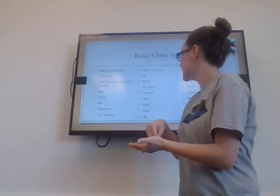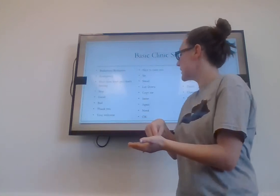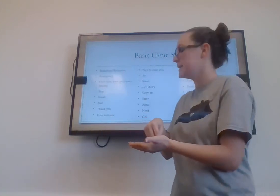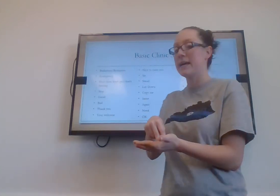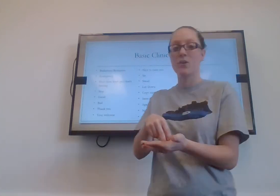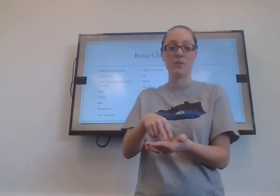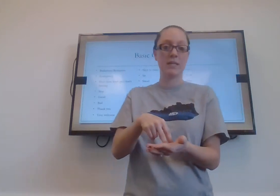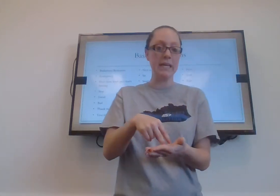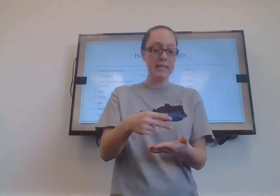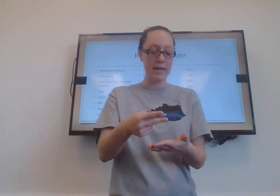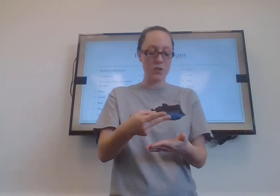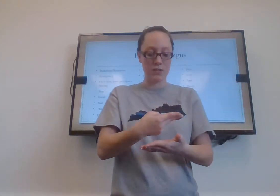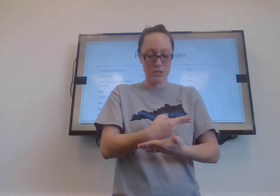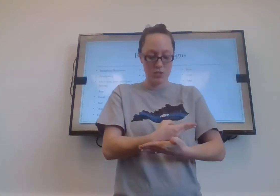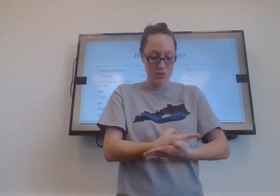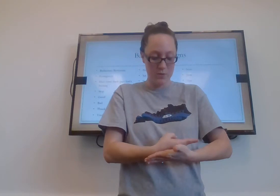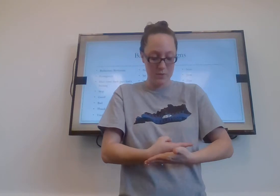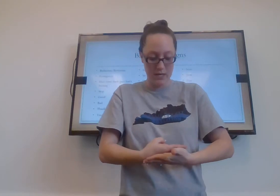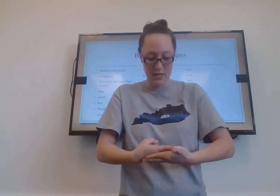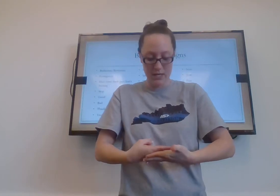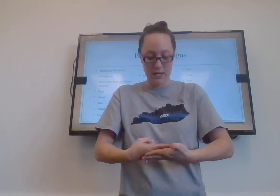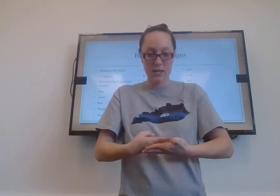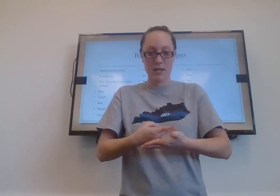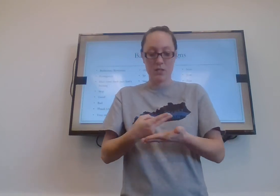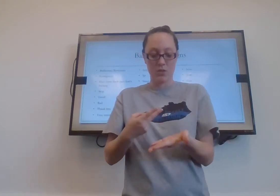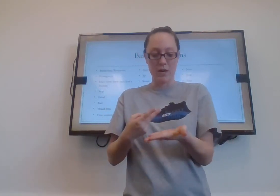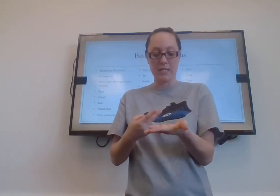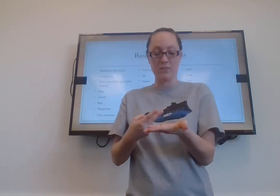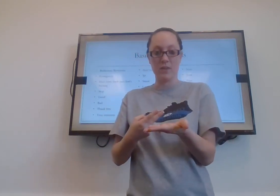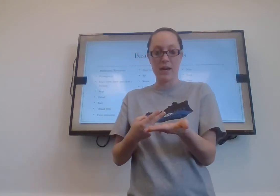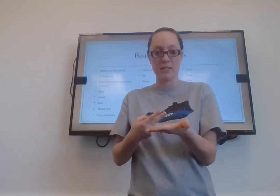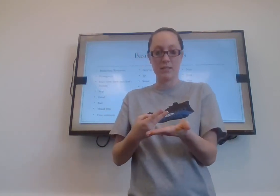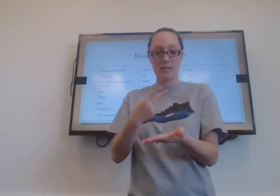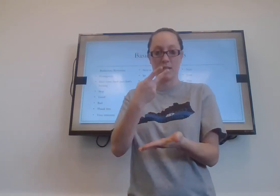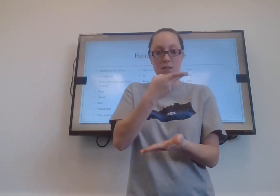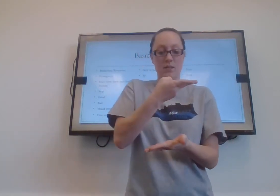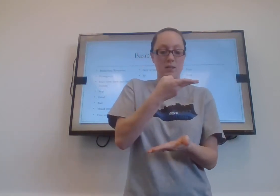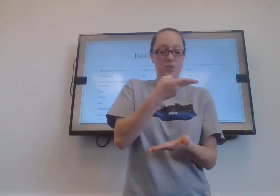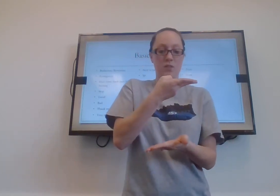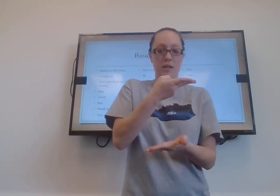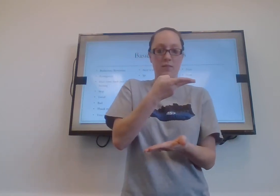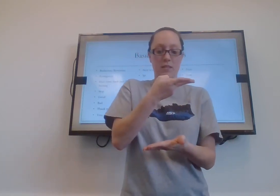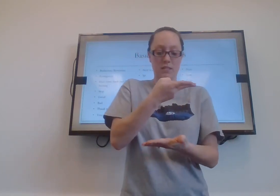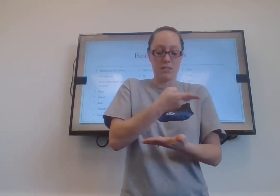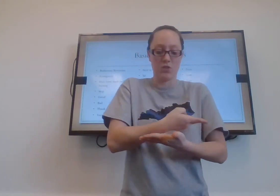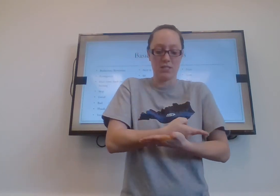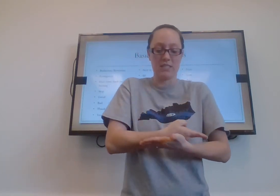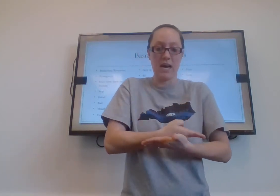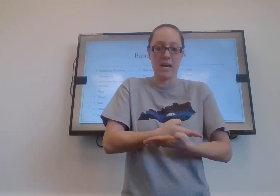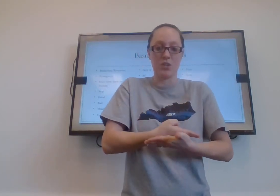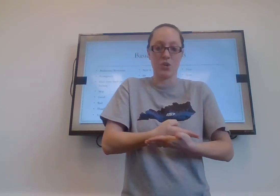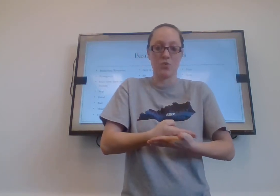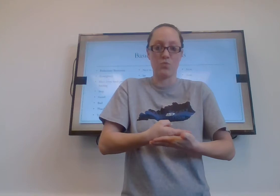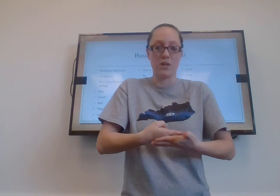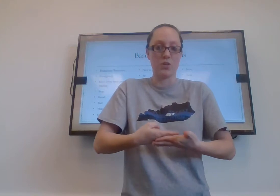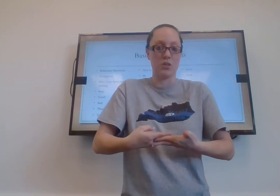Lay down. Lay down. So that would be your hands flat, and you're going to have this, and you're going to slide it right across